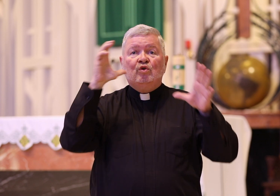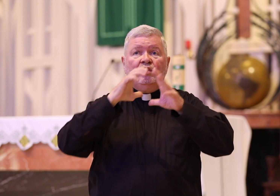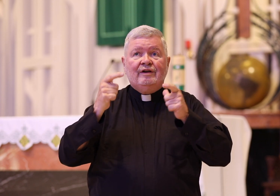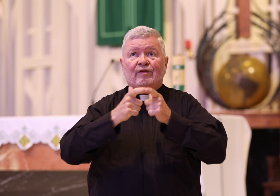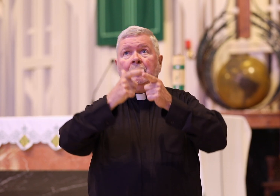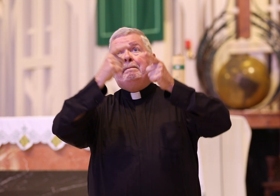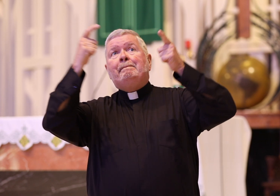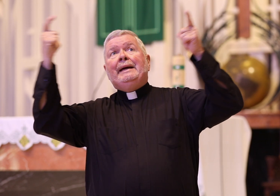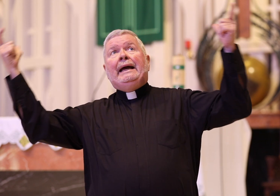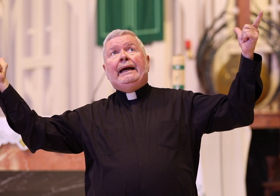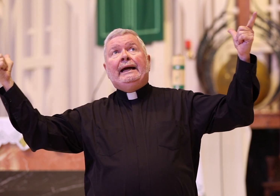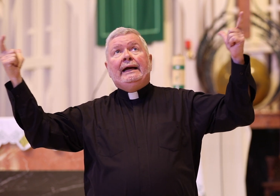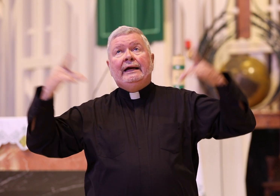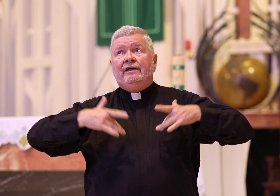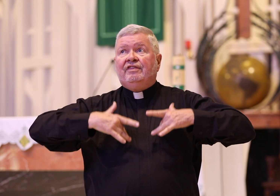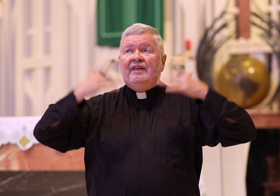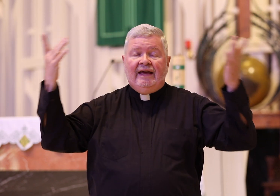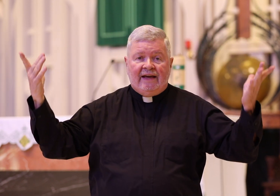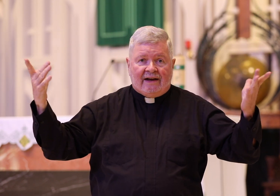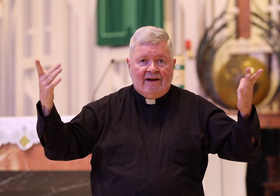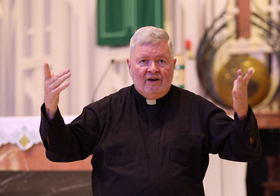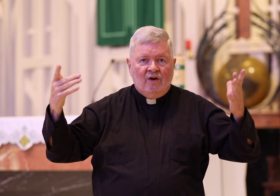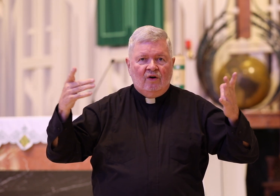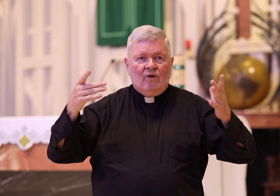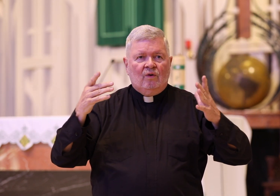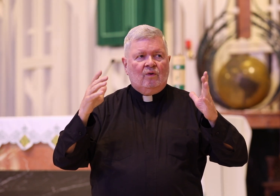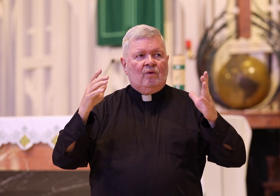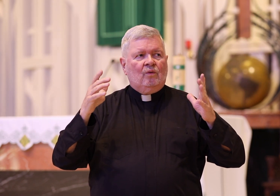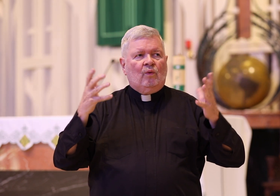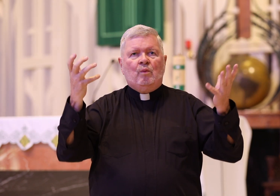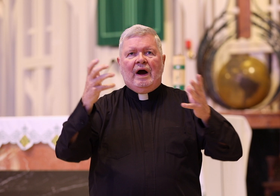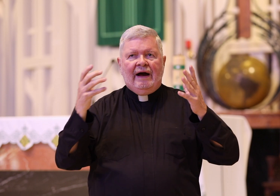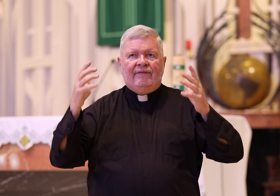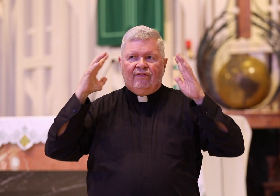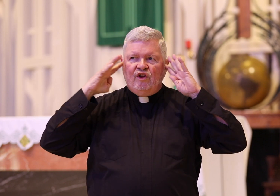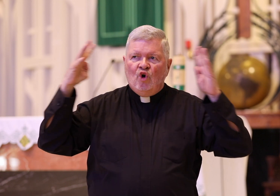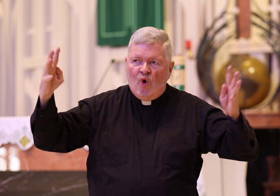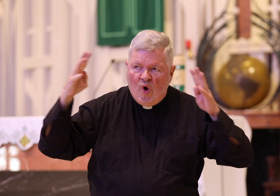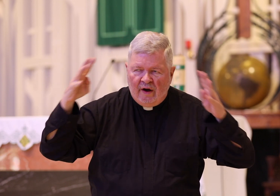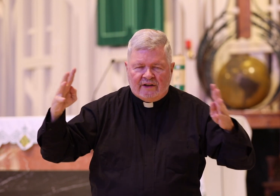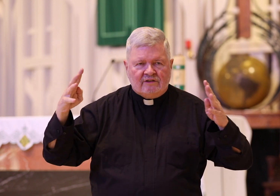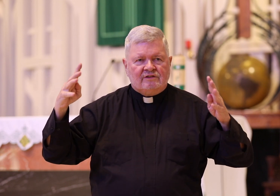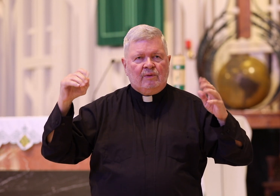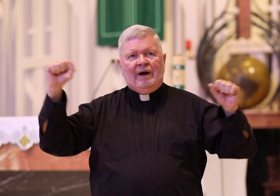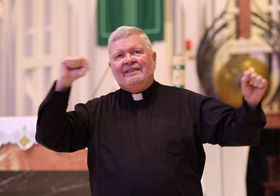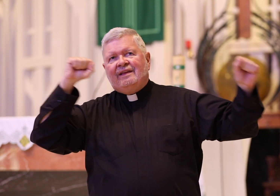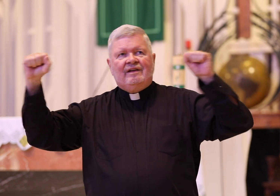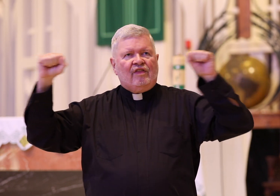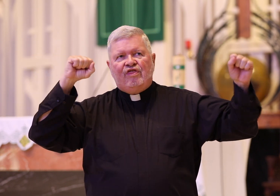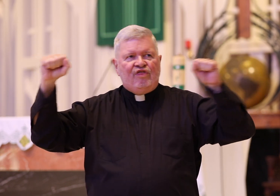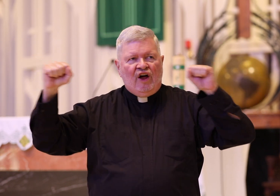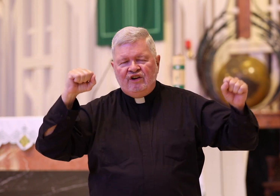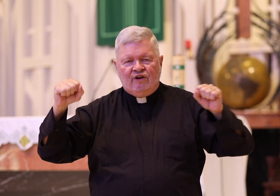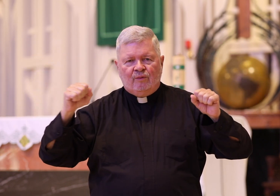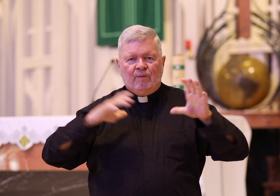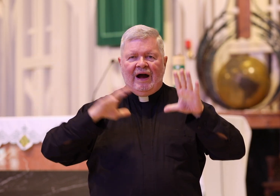looking for the big thing. We want the noise, we want the thunder, we want